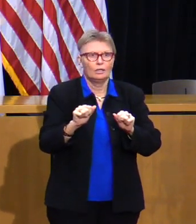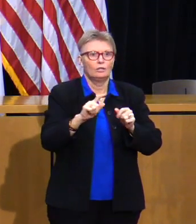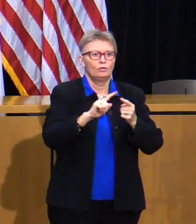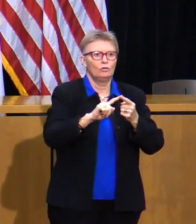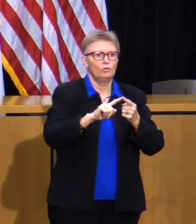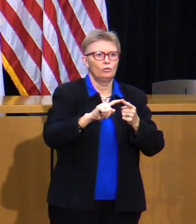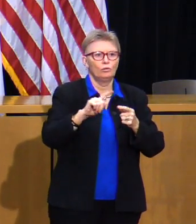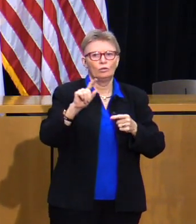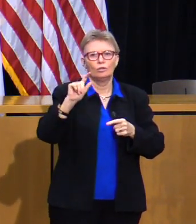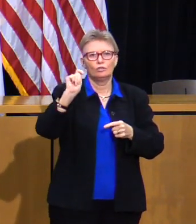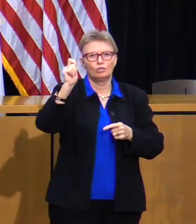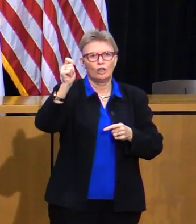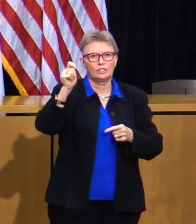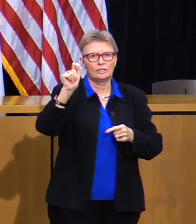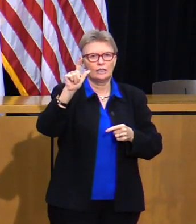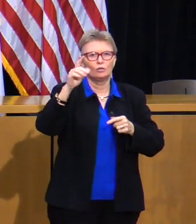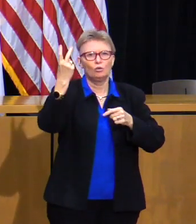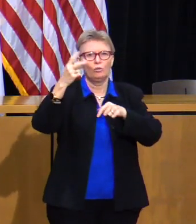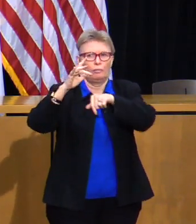Justice Lenk's seat and